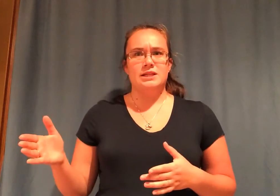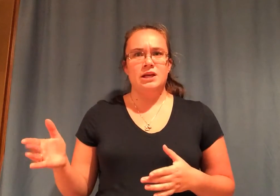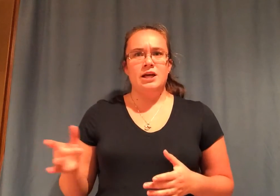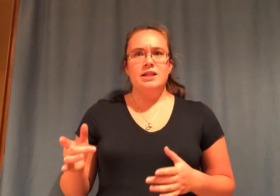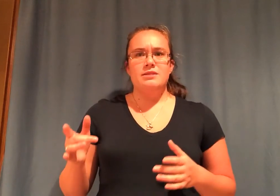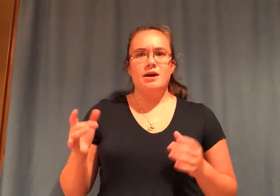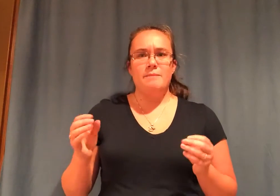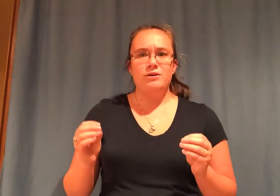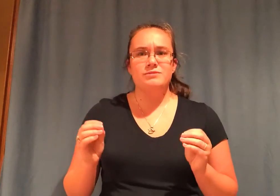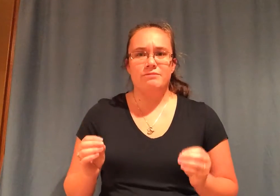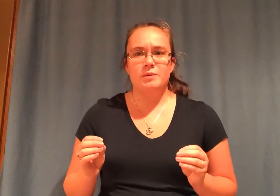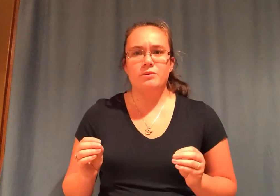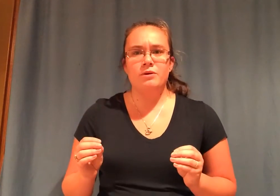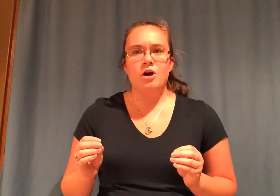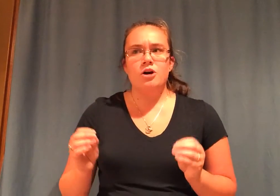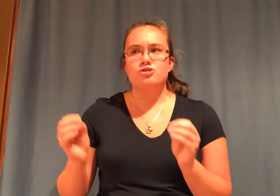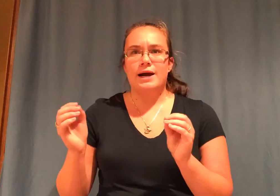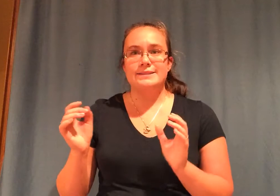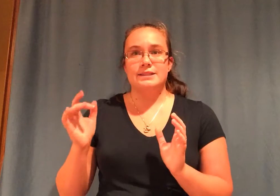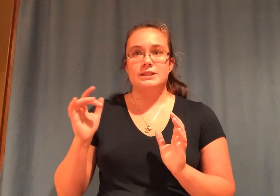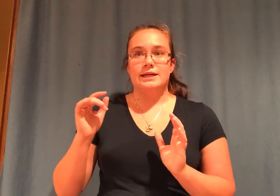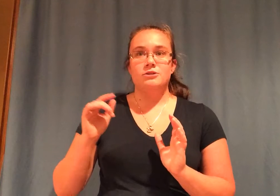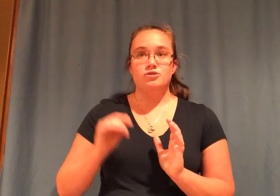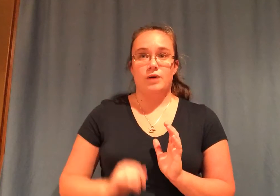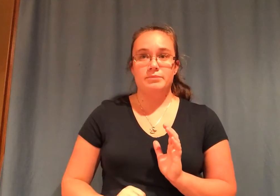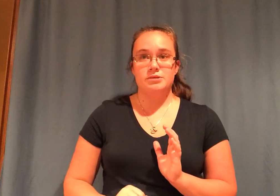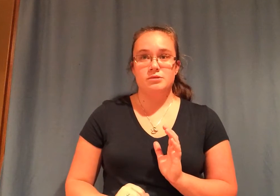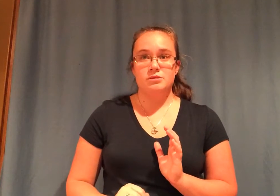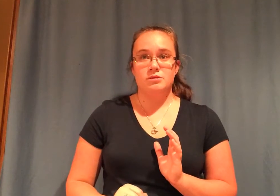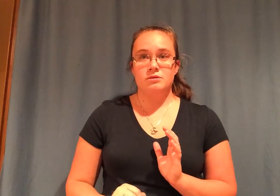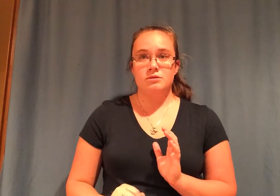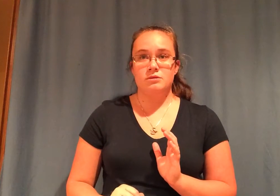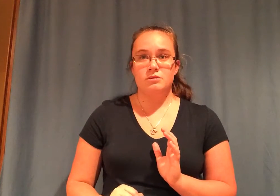GS15, the amount of deaf people drastically drops.